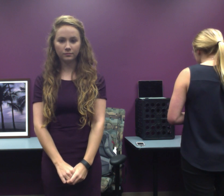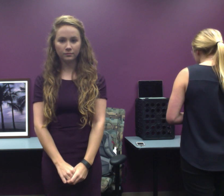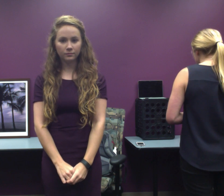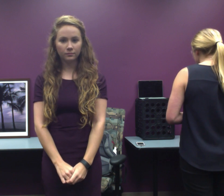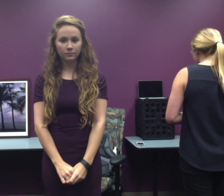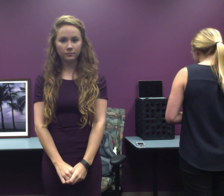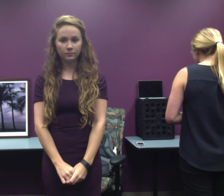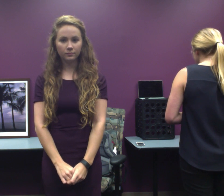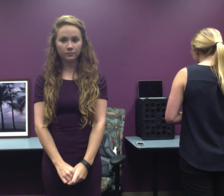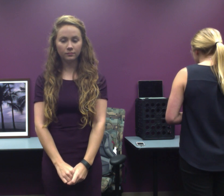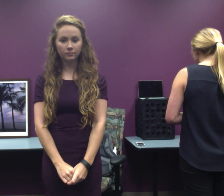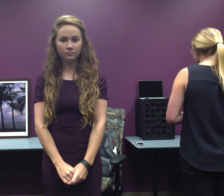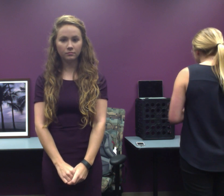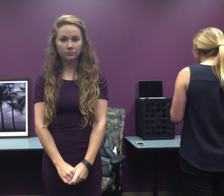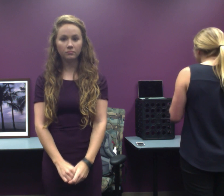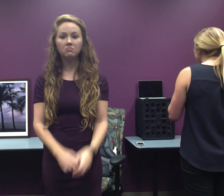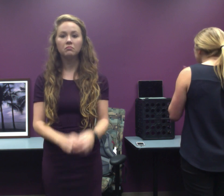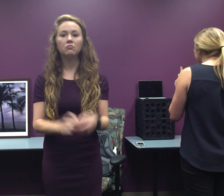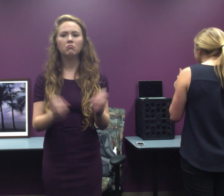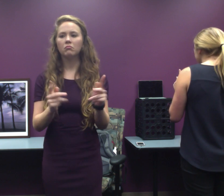Okay, does anyone remember